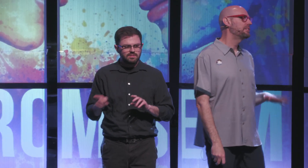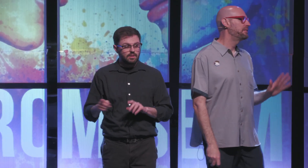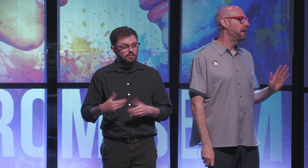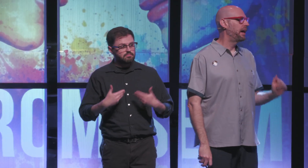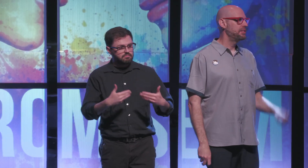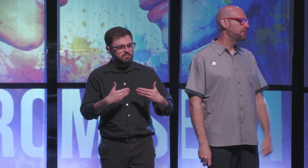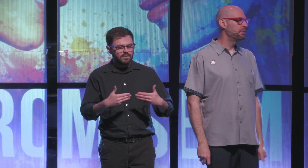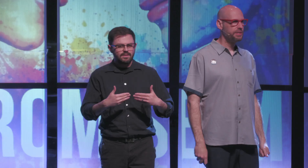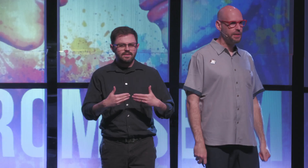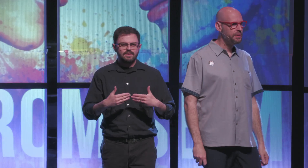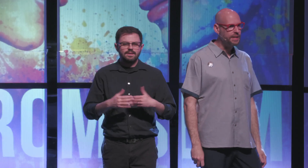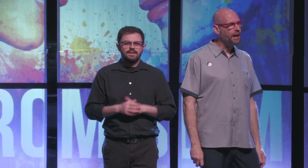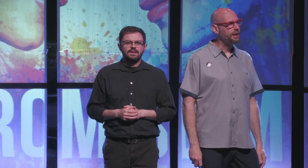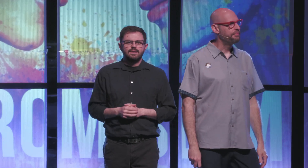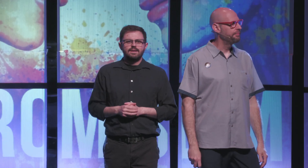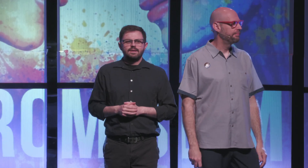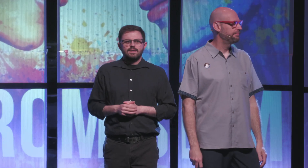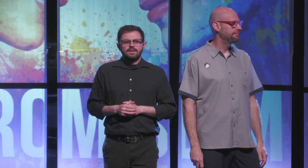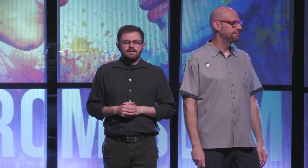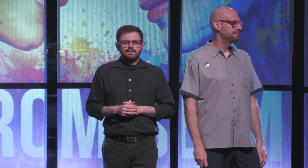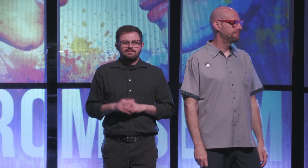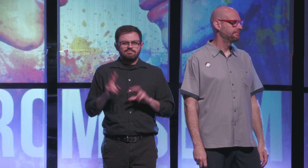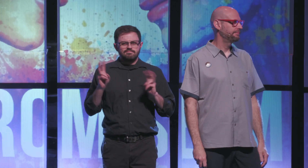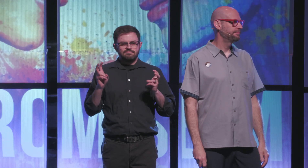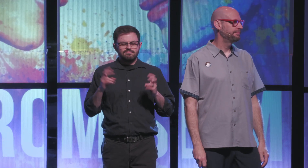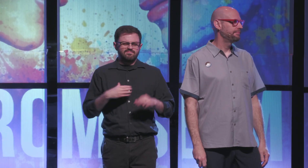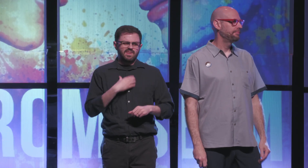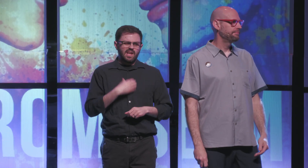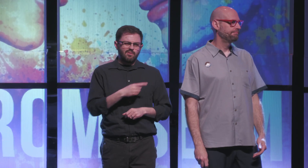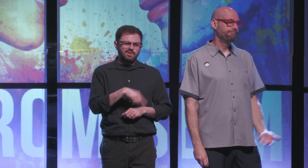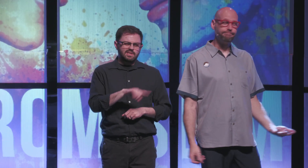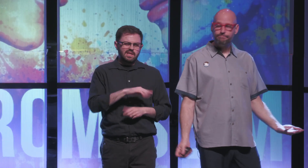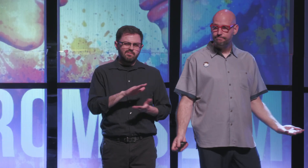I just wish they would die.